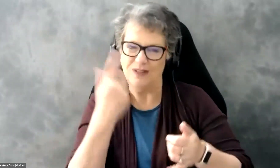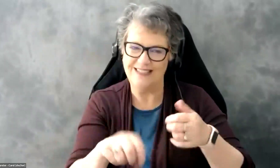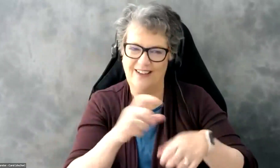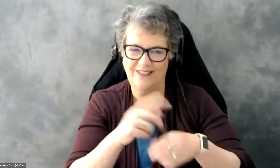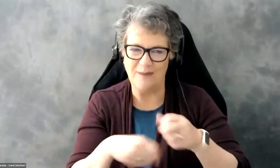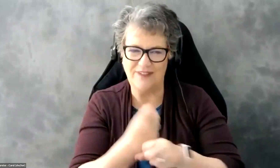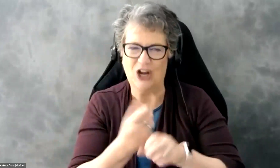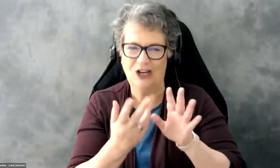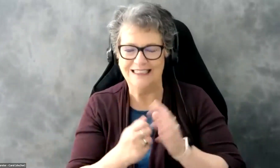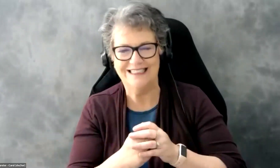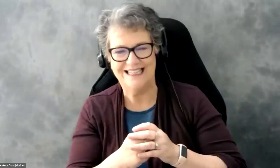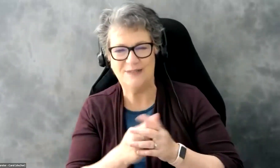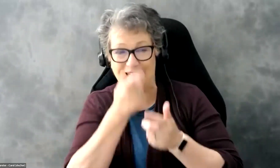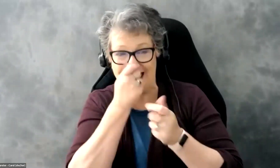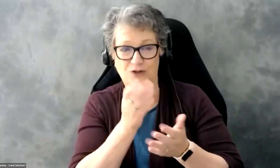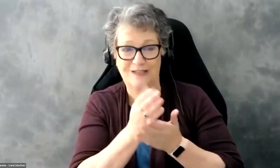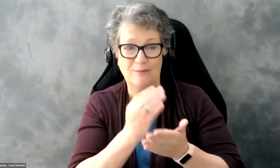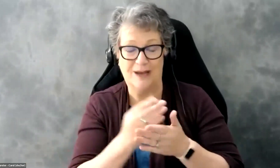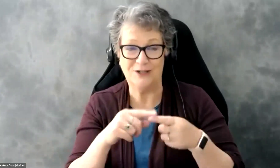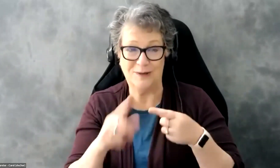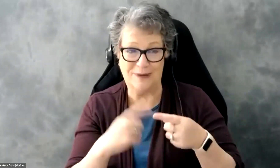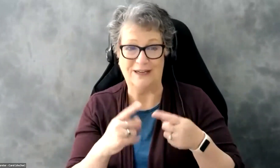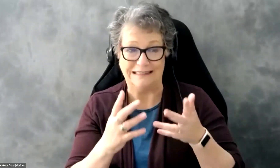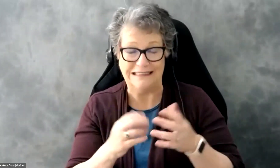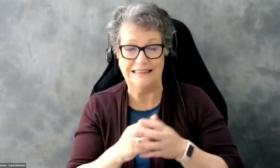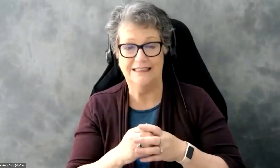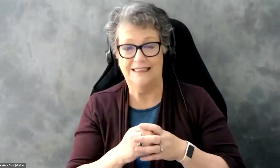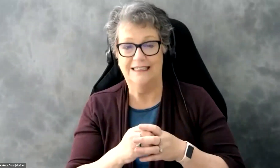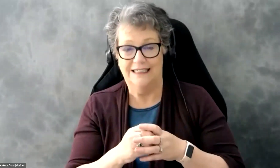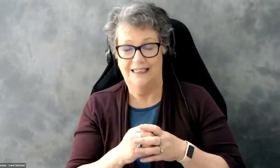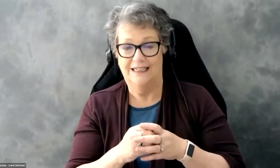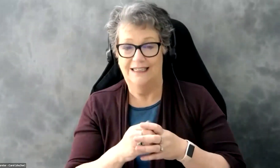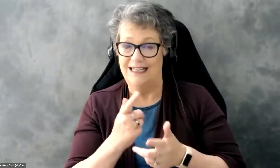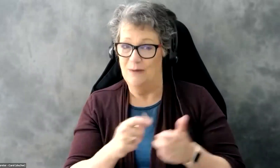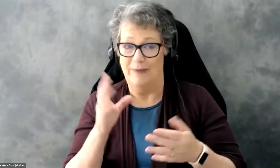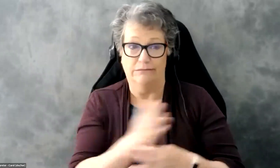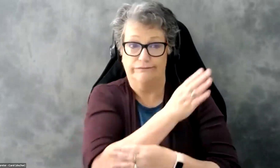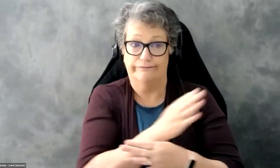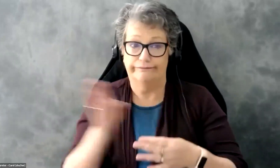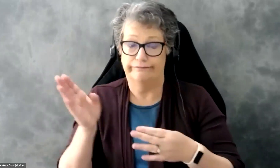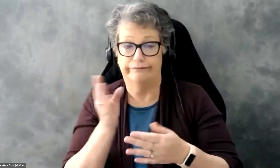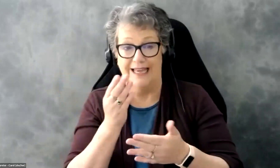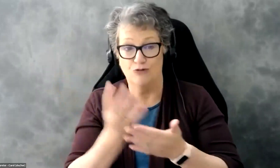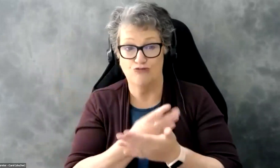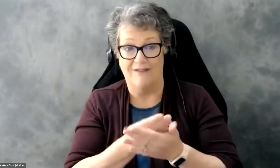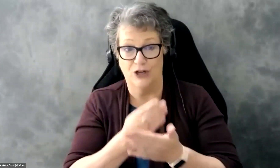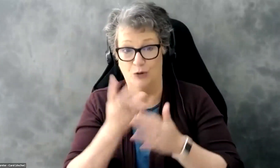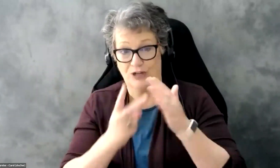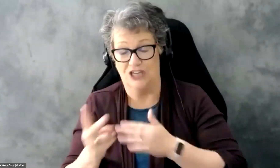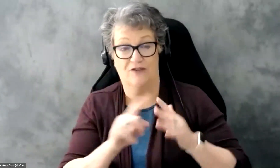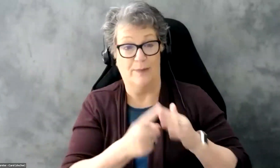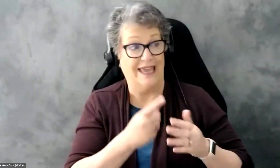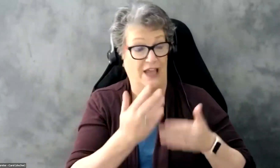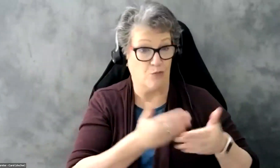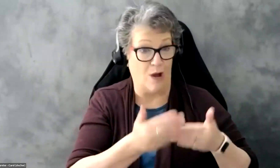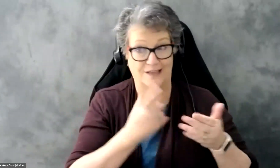And this has been an interesting budget, period here. Big swings in revenue projections, like from the beginning of the budget process to where